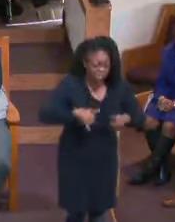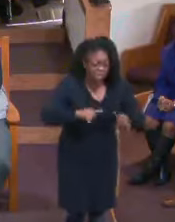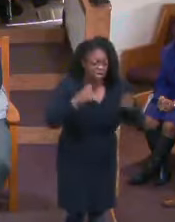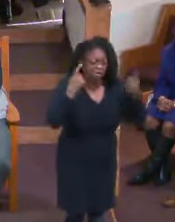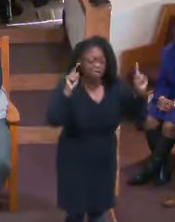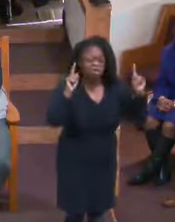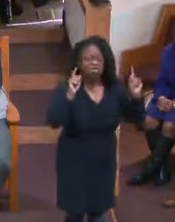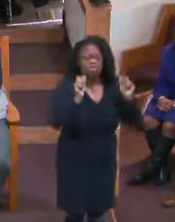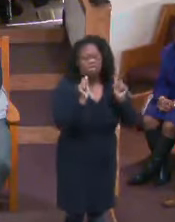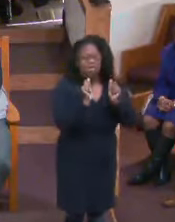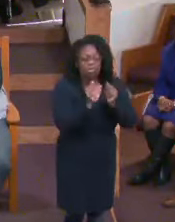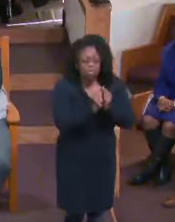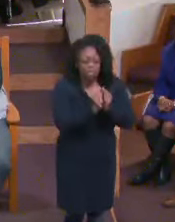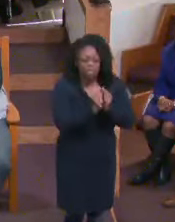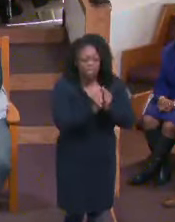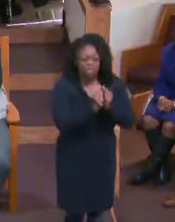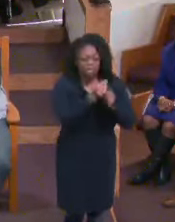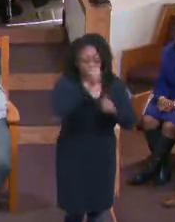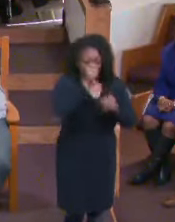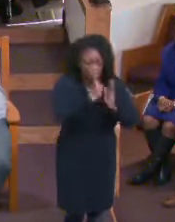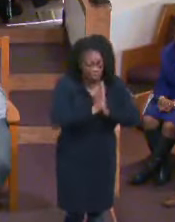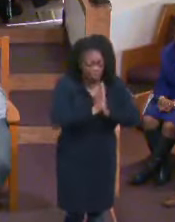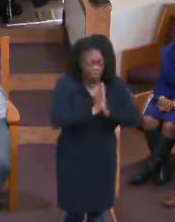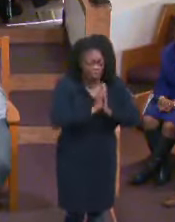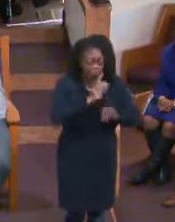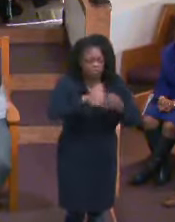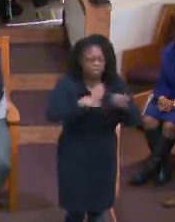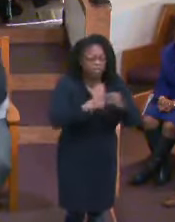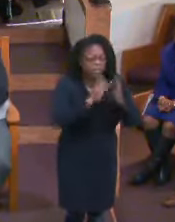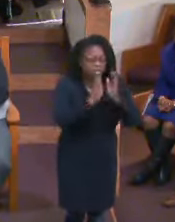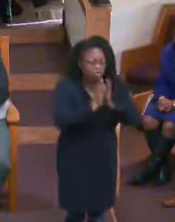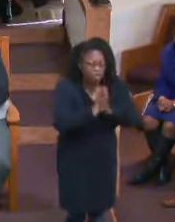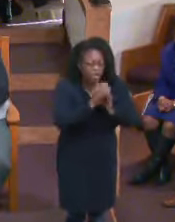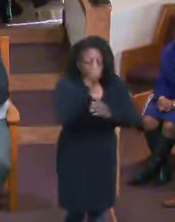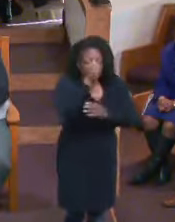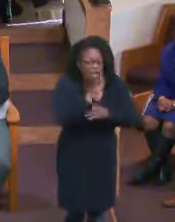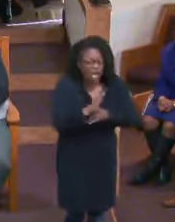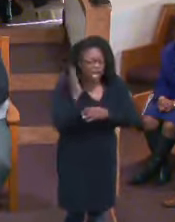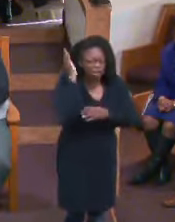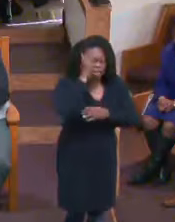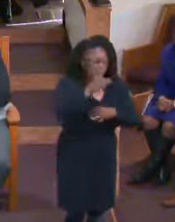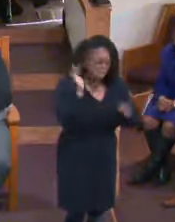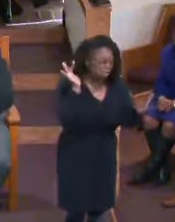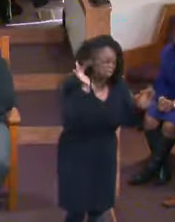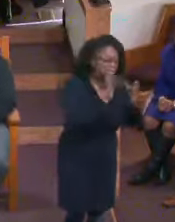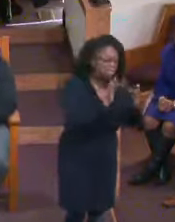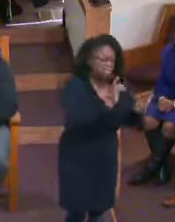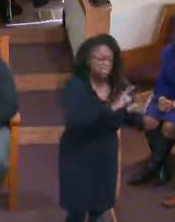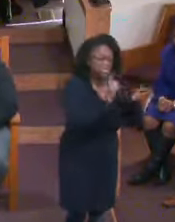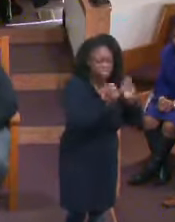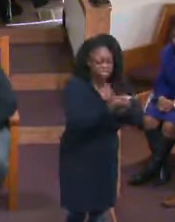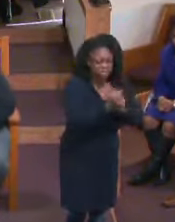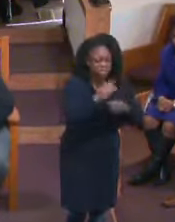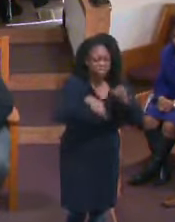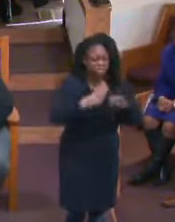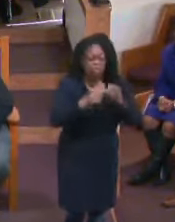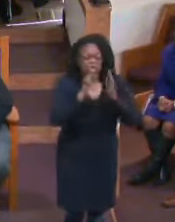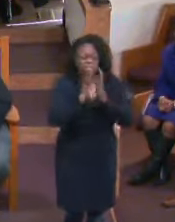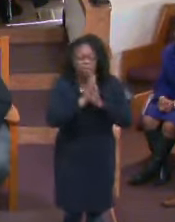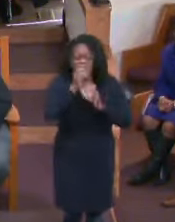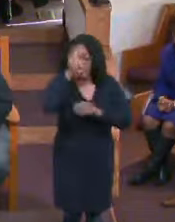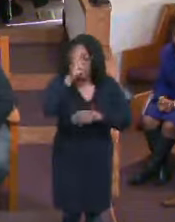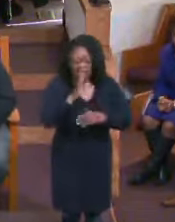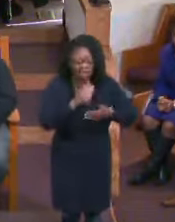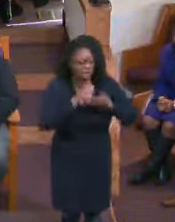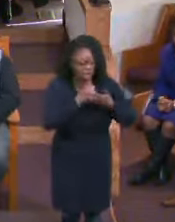our God, still works with our prayers. When you pray, God will touch and transform. When you pray, God will